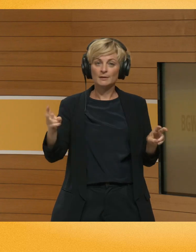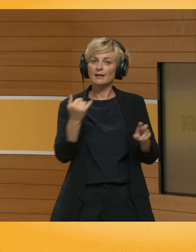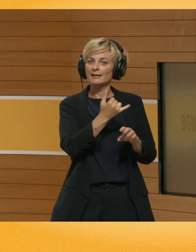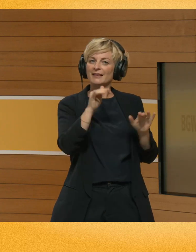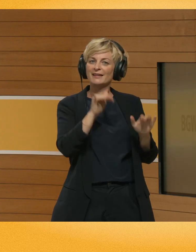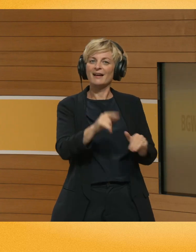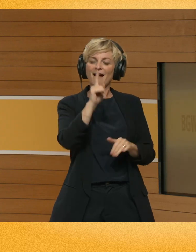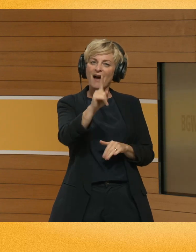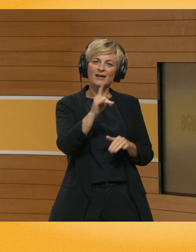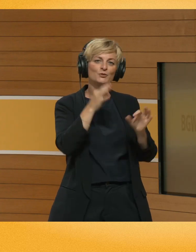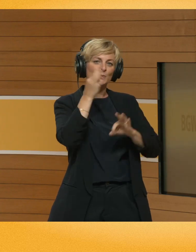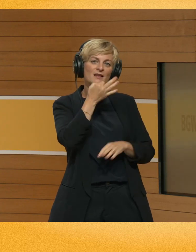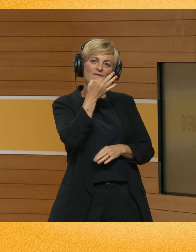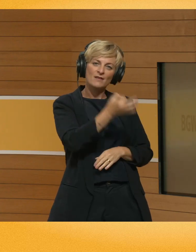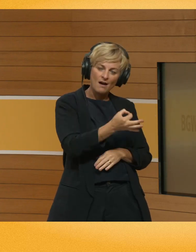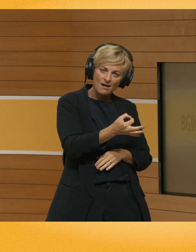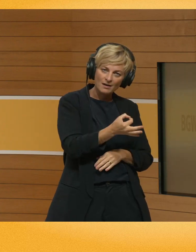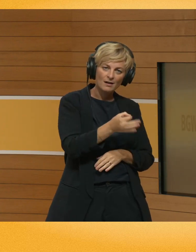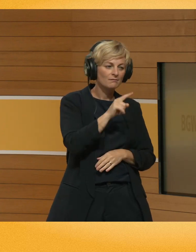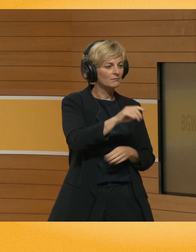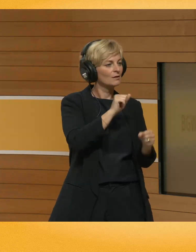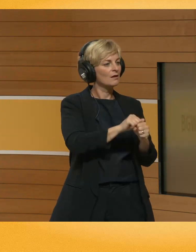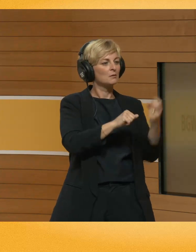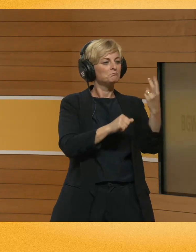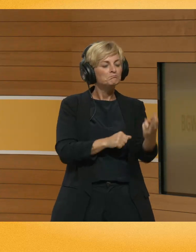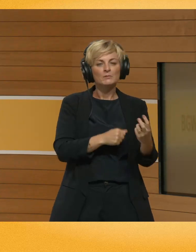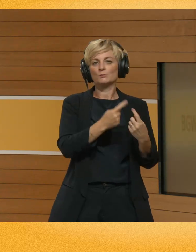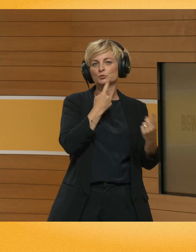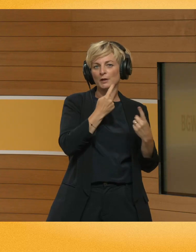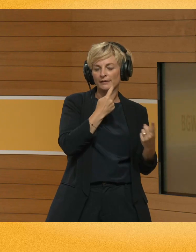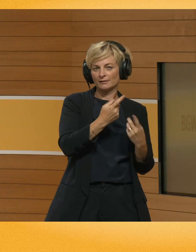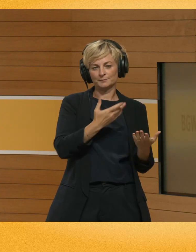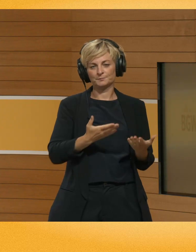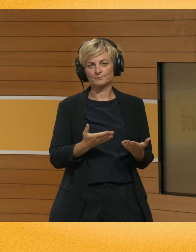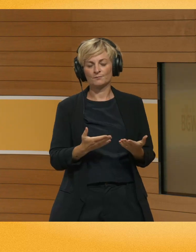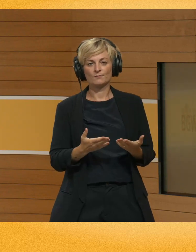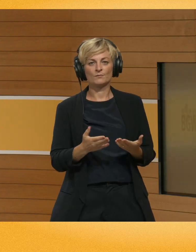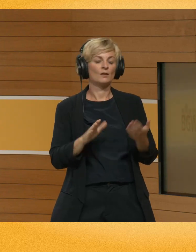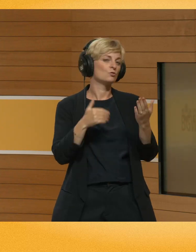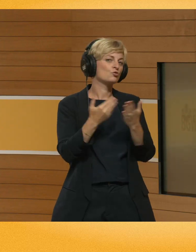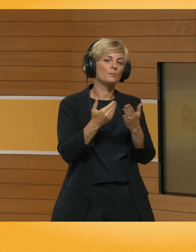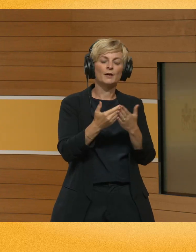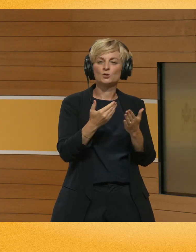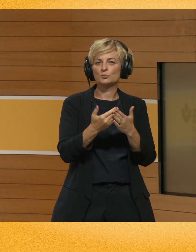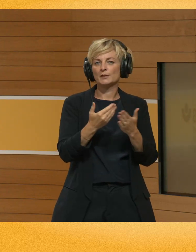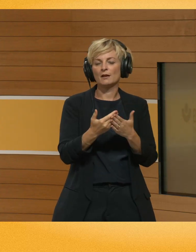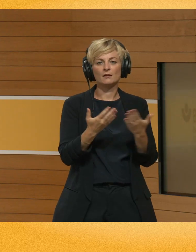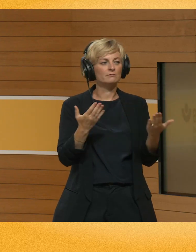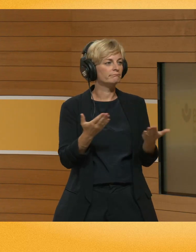of, for example, what is exciting for you to see within the next few weeks.